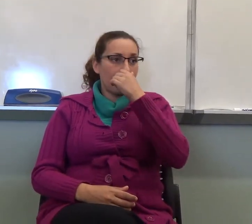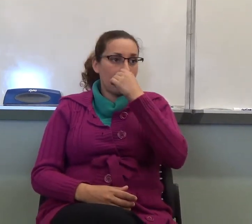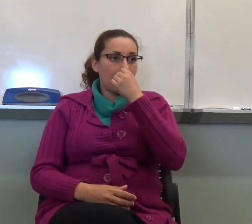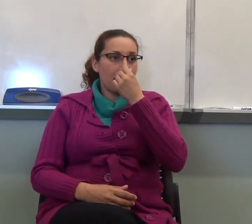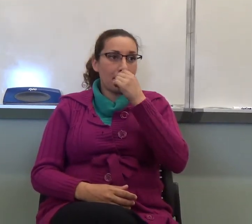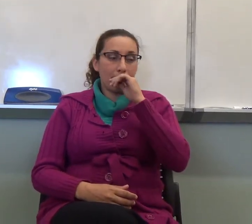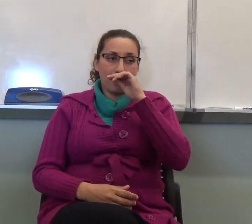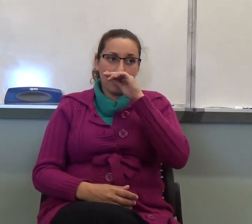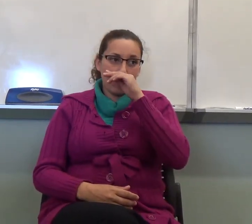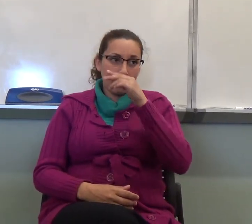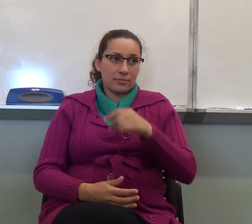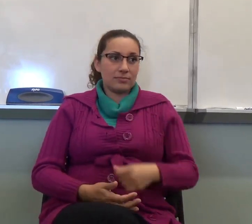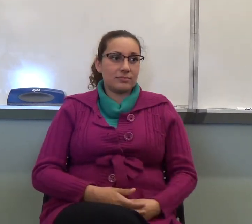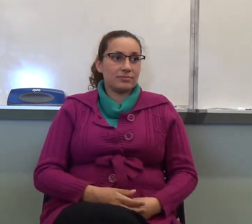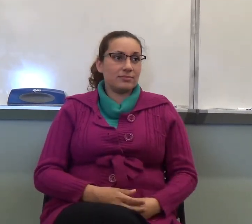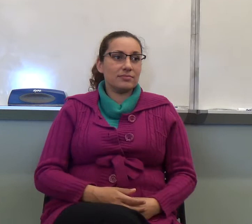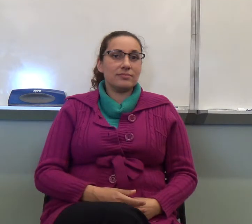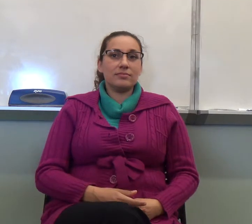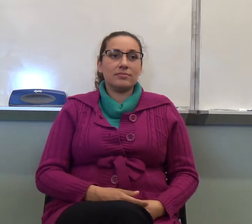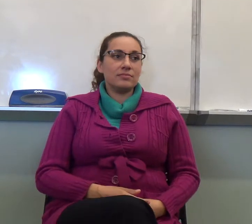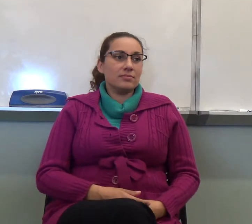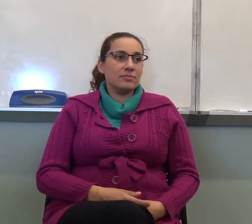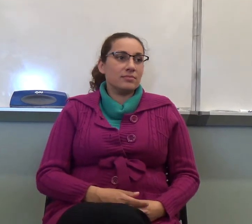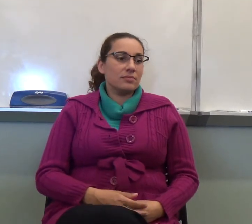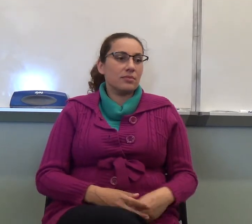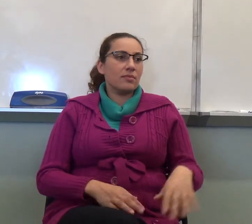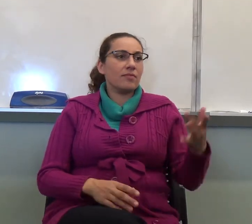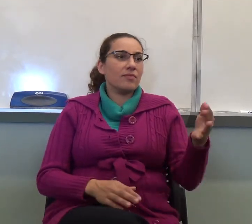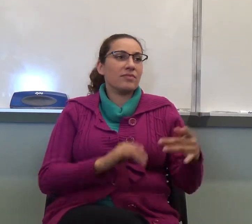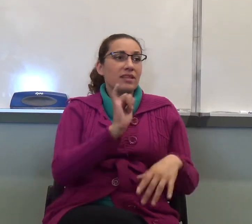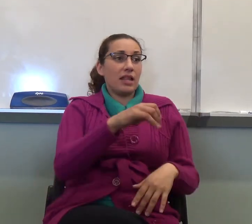but on opposite sides of 0.